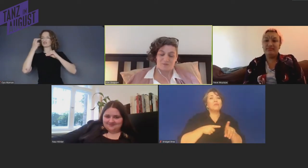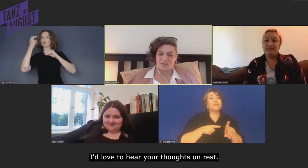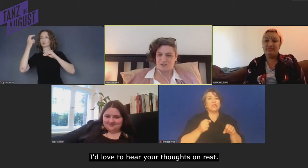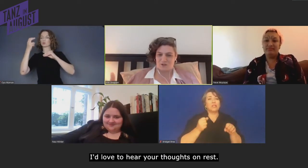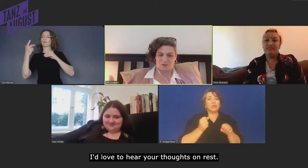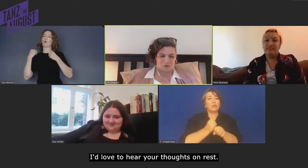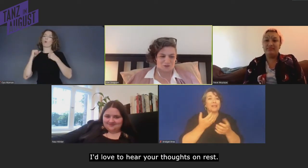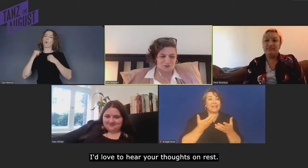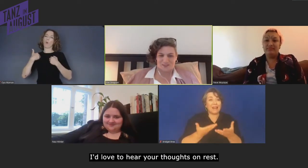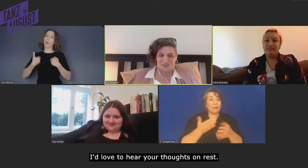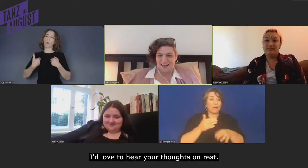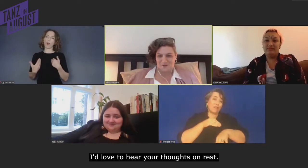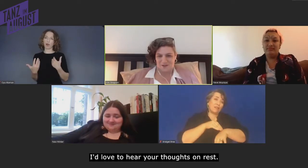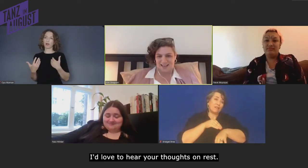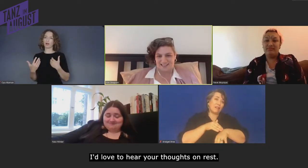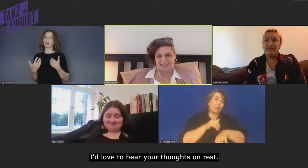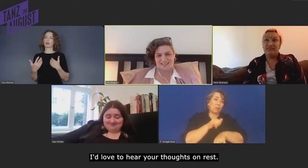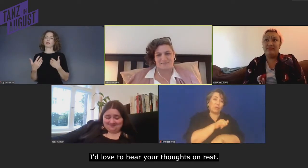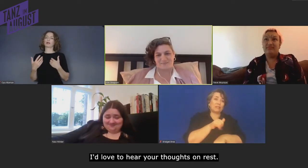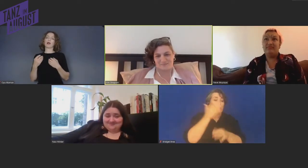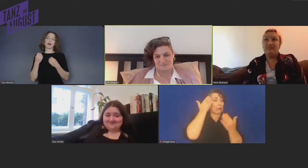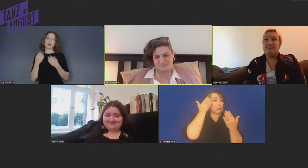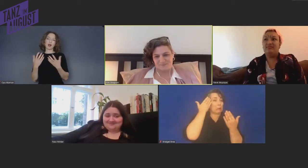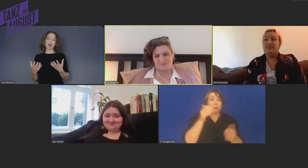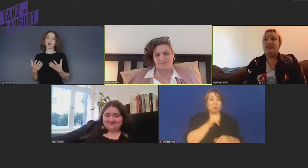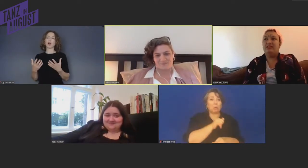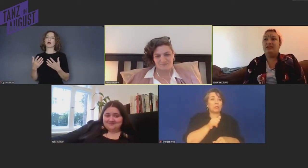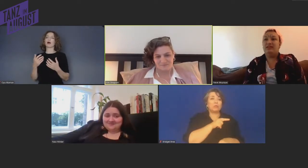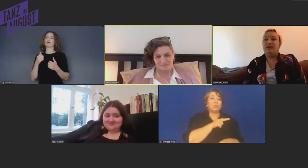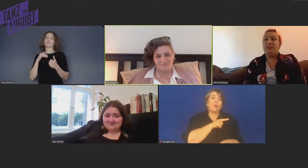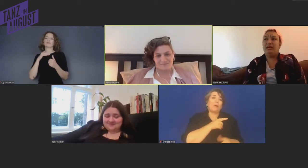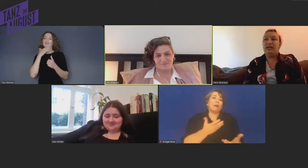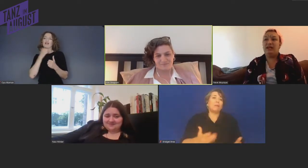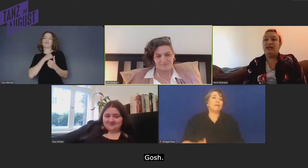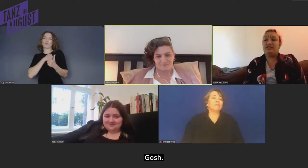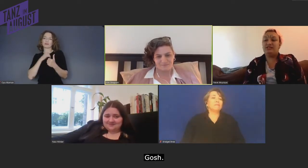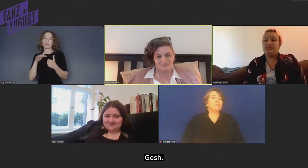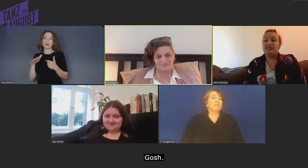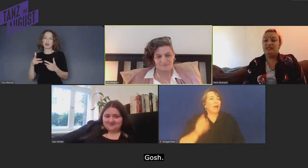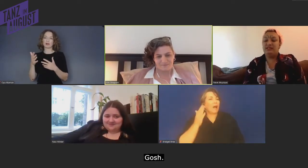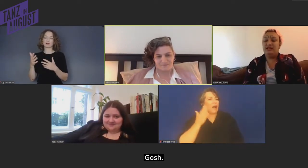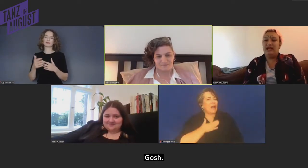love to hear your thoughts on that, rest. Oh my